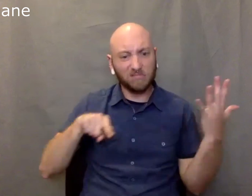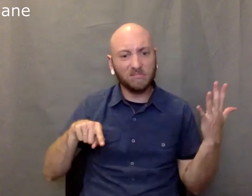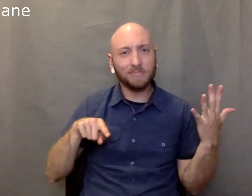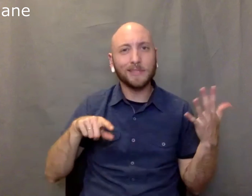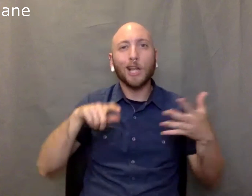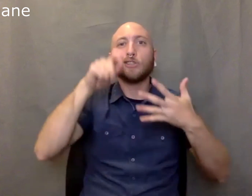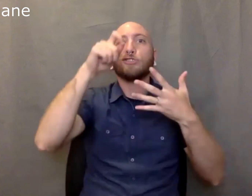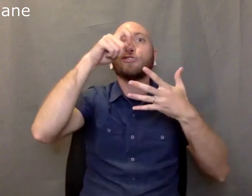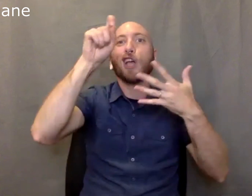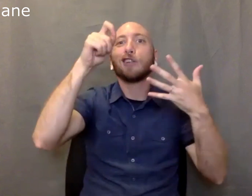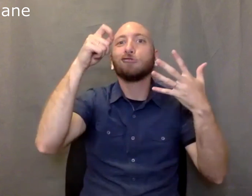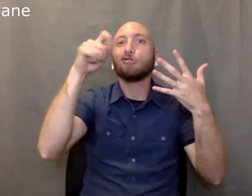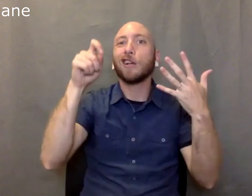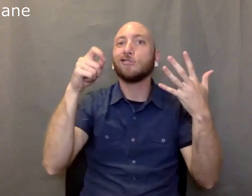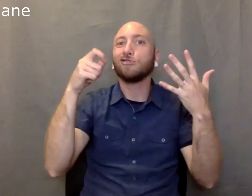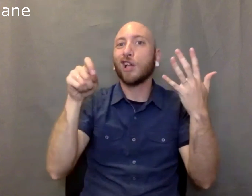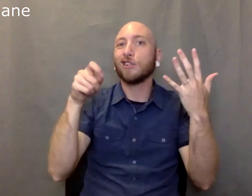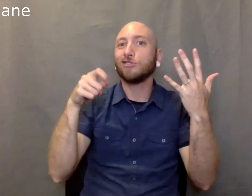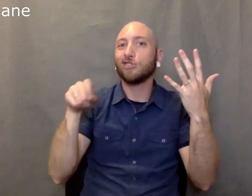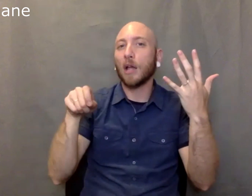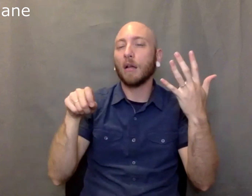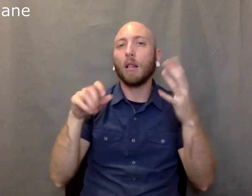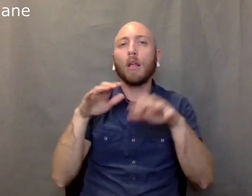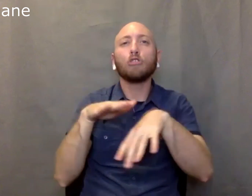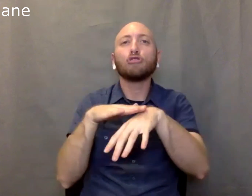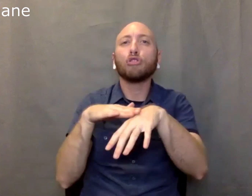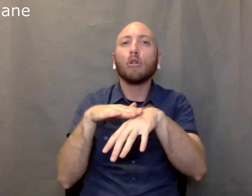these surface level accomplishments,